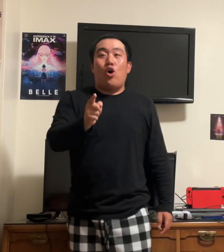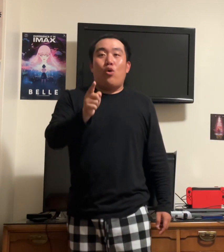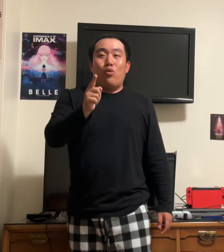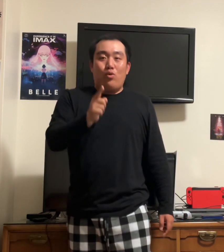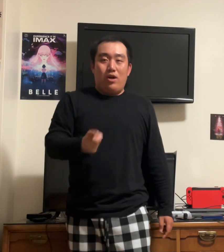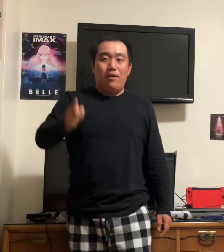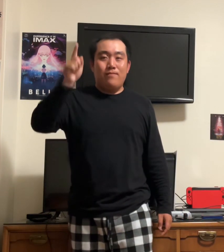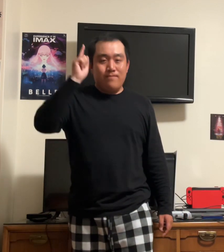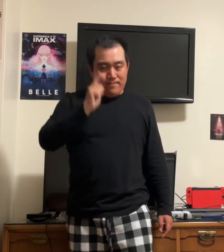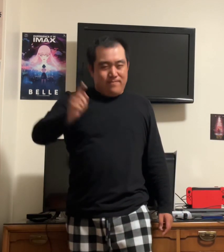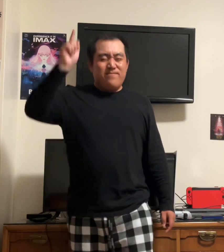mold.